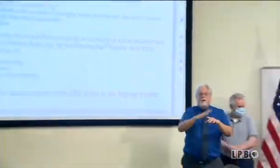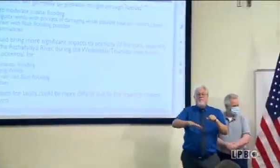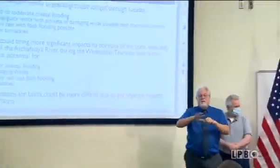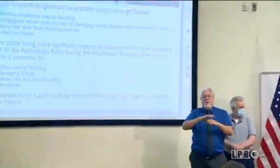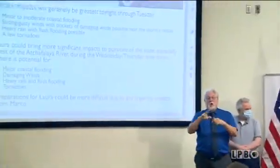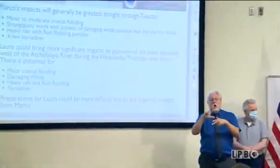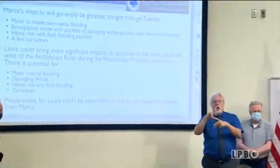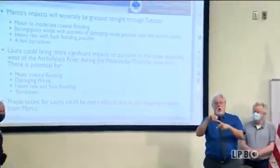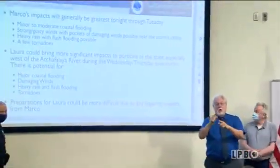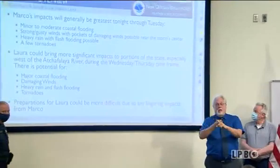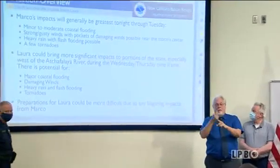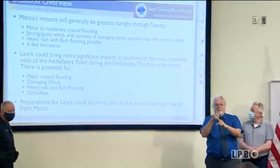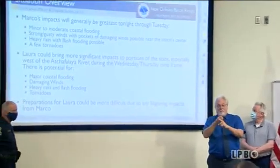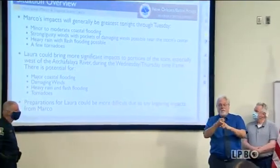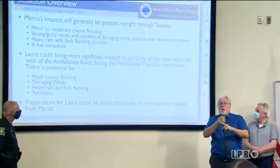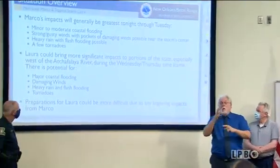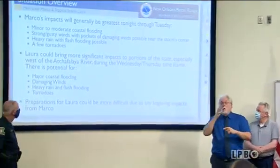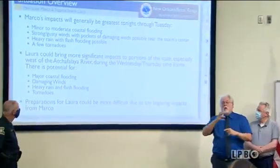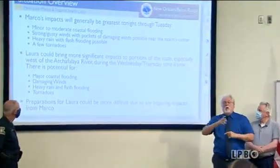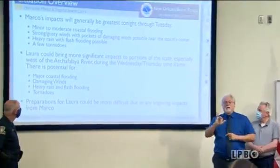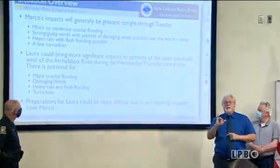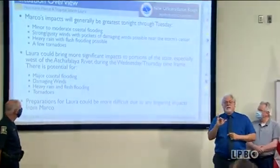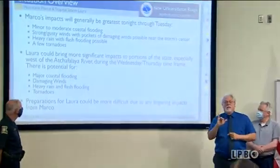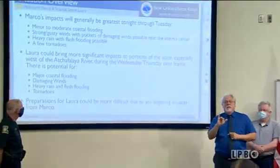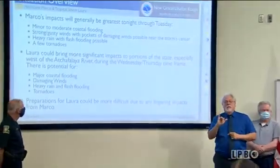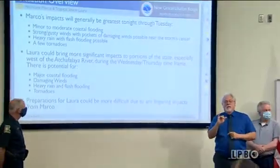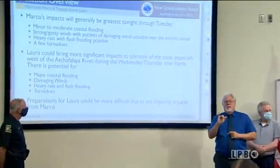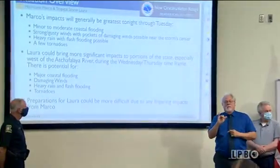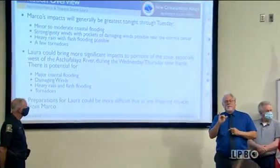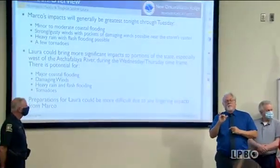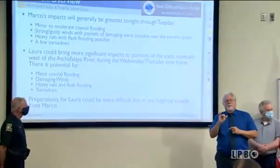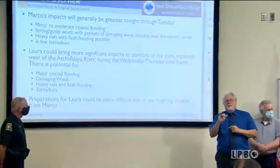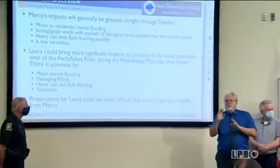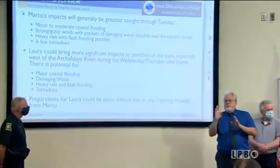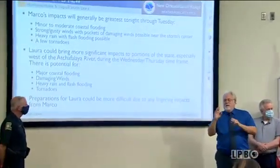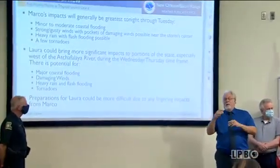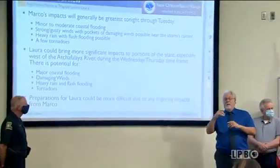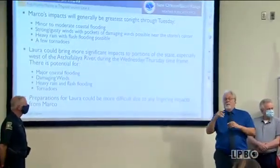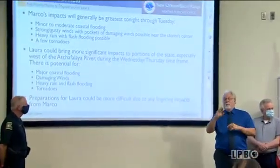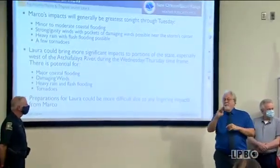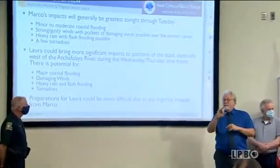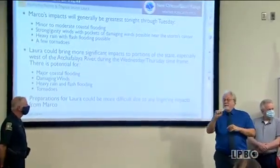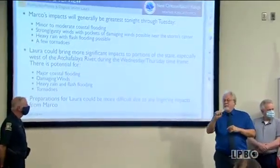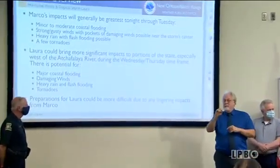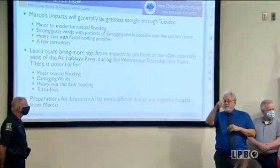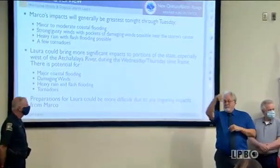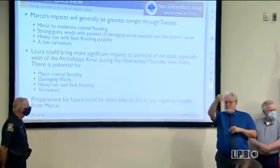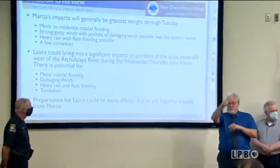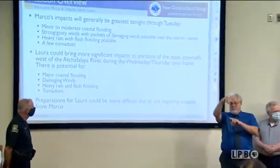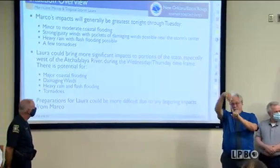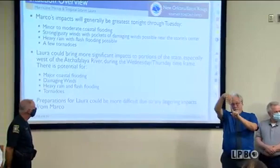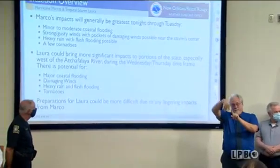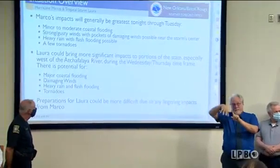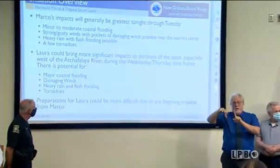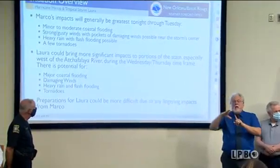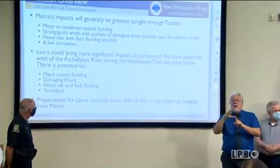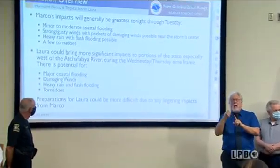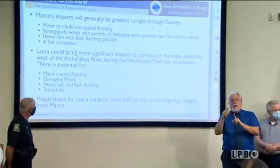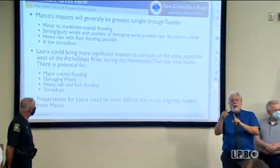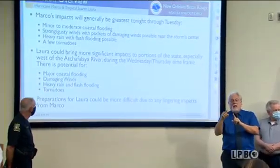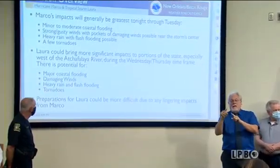force winds likely will be just barely along the mouth of the Mississippi and maybe